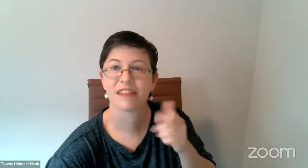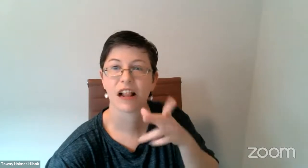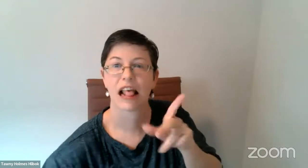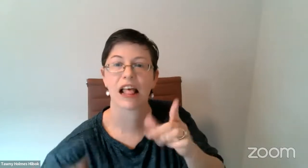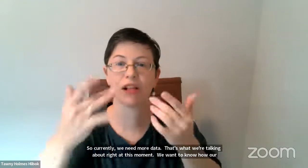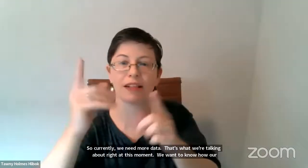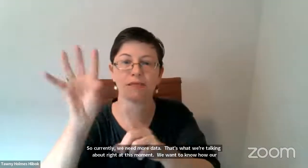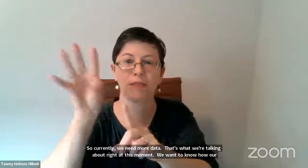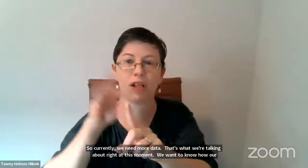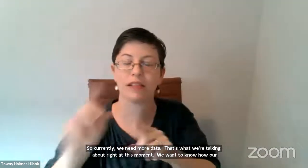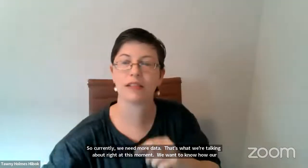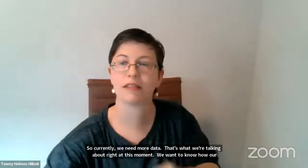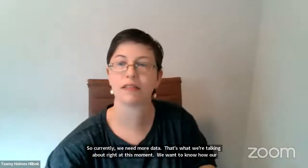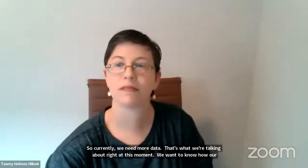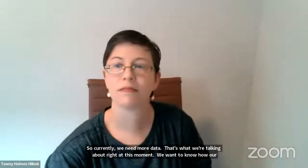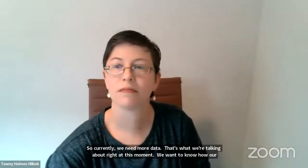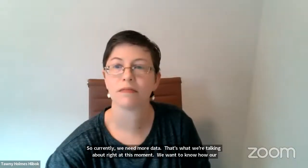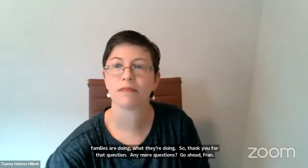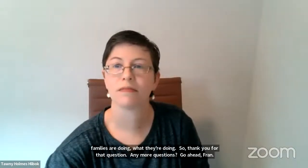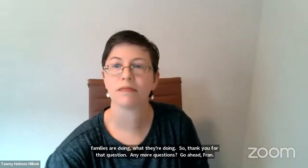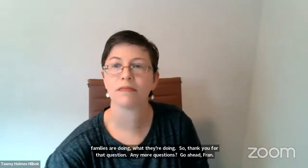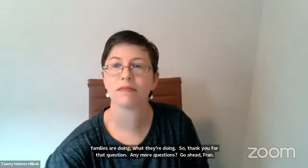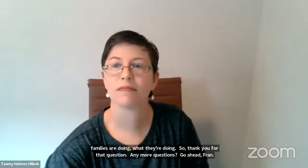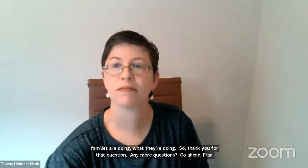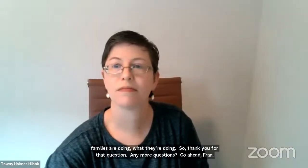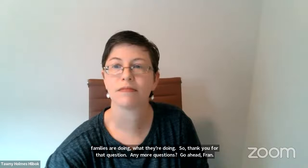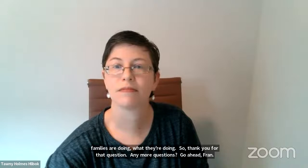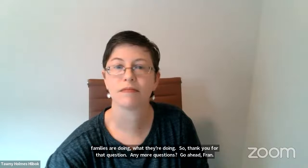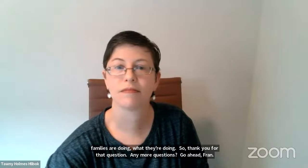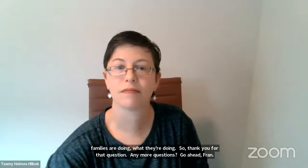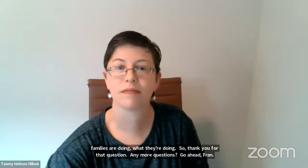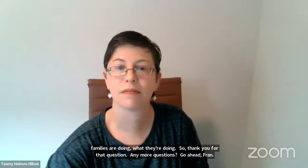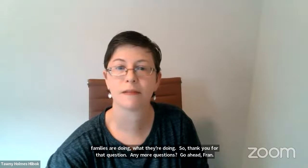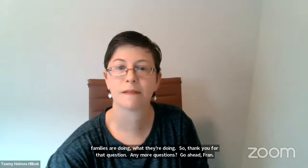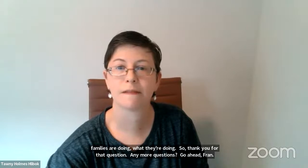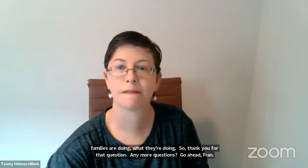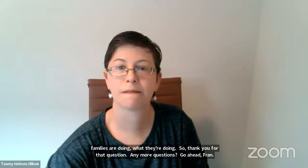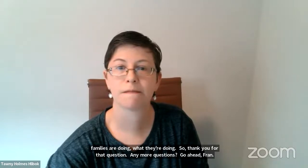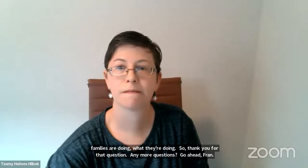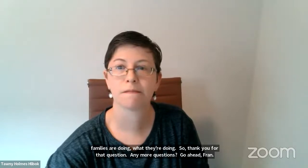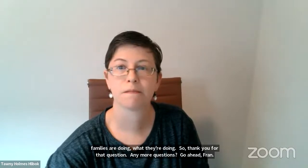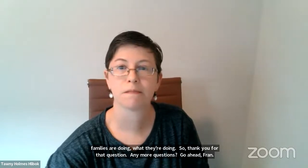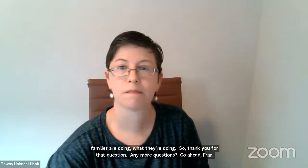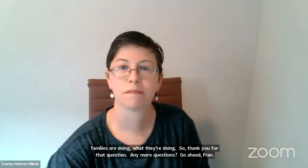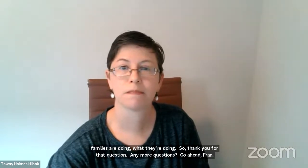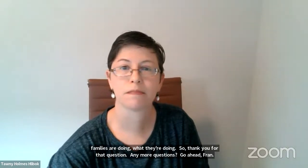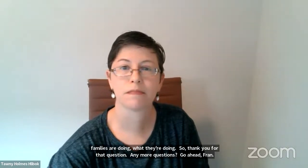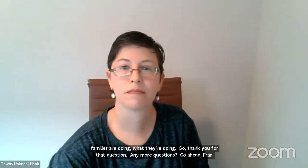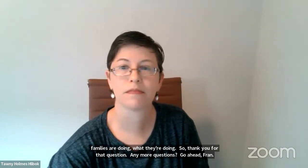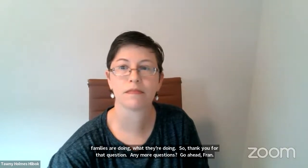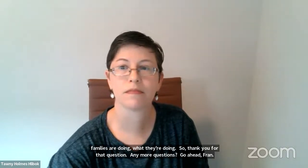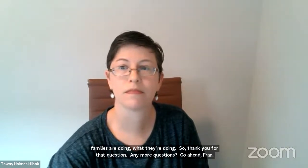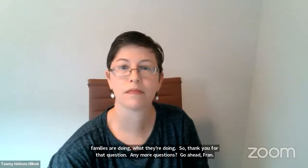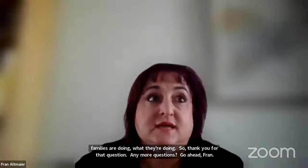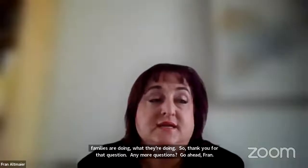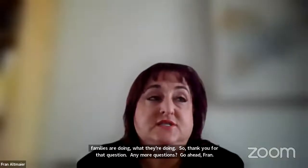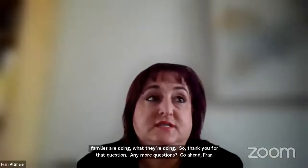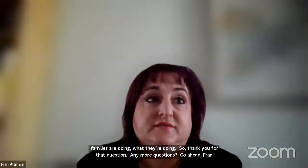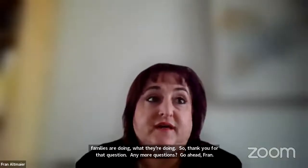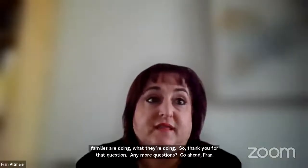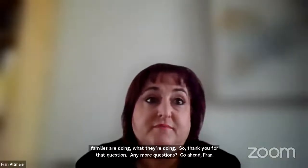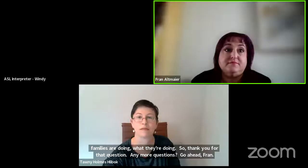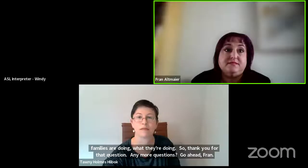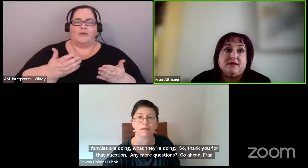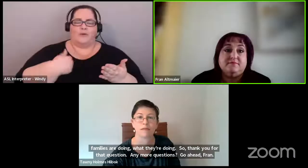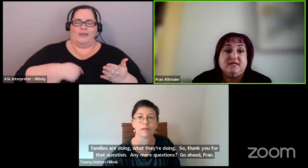Yeah, so my thoughts related to some of the data might be the need